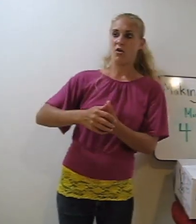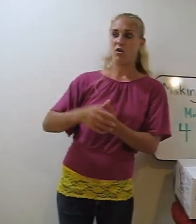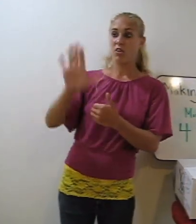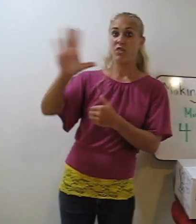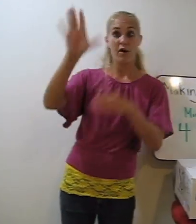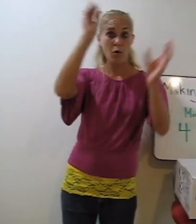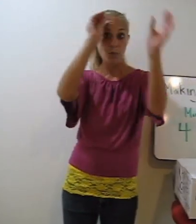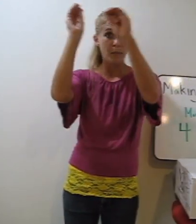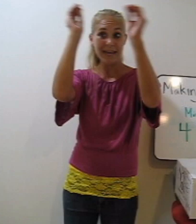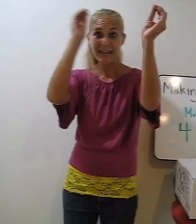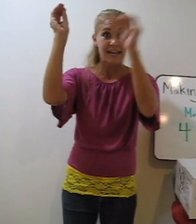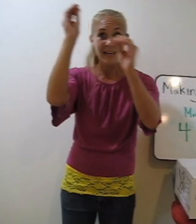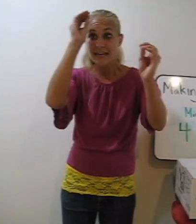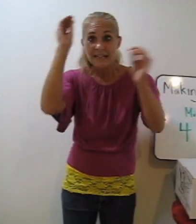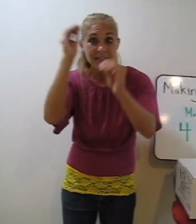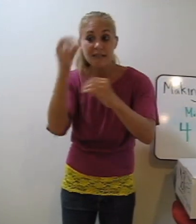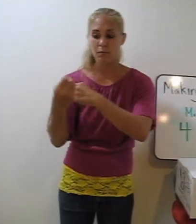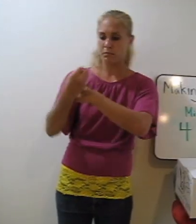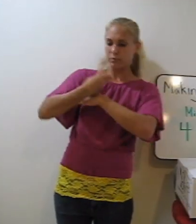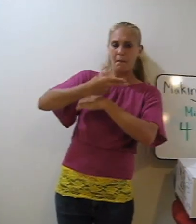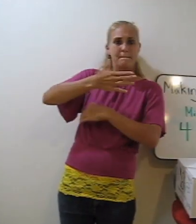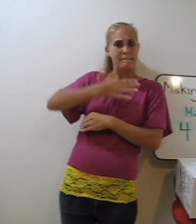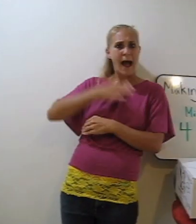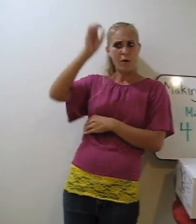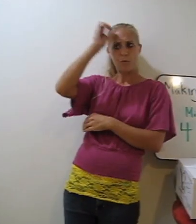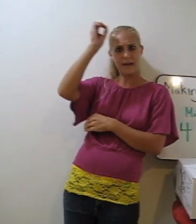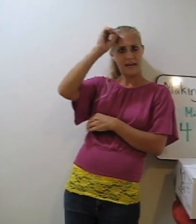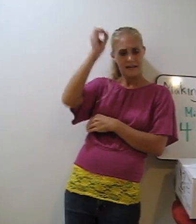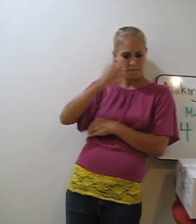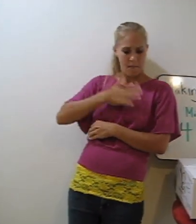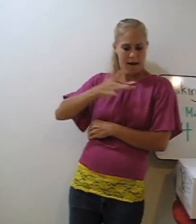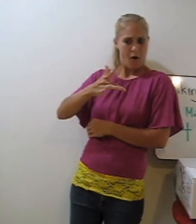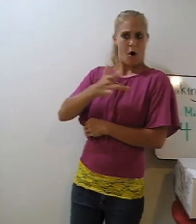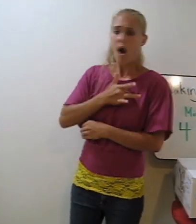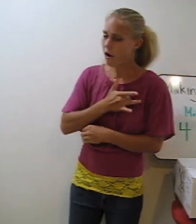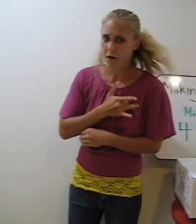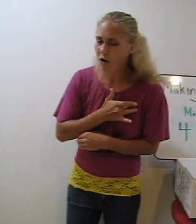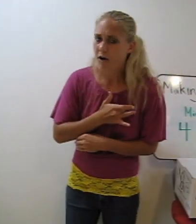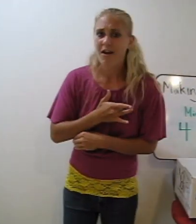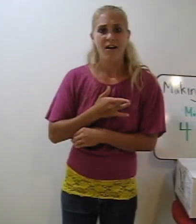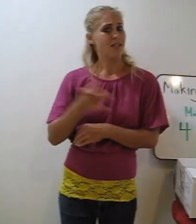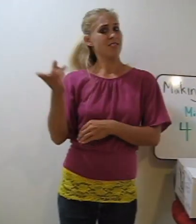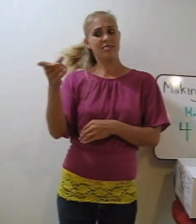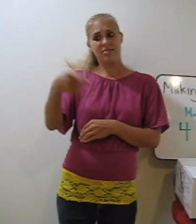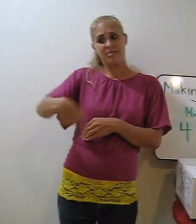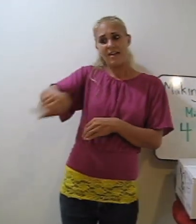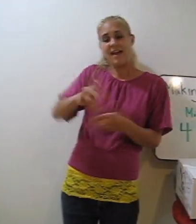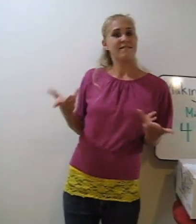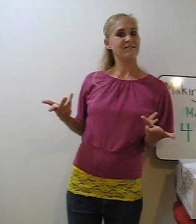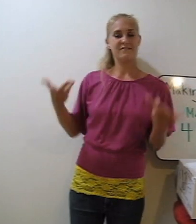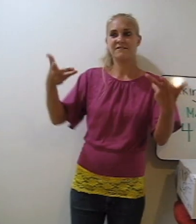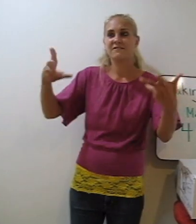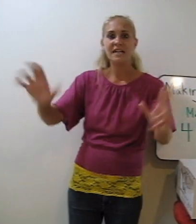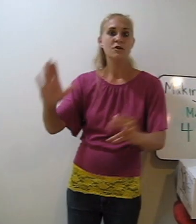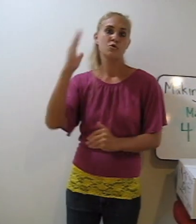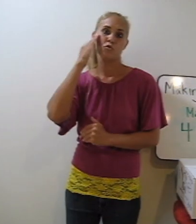drown out your own inner voice, heart, and intuition. They somehow already know what you truly want to